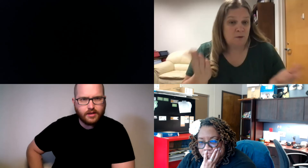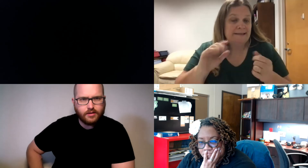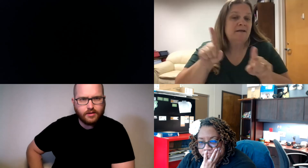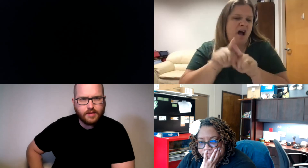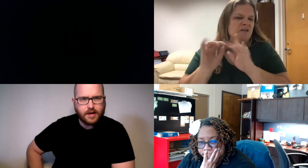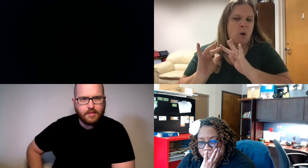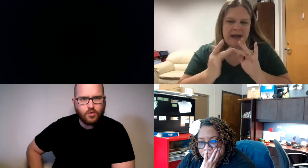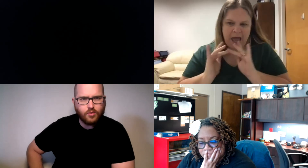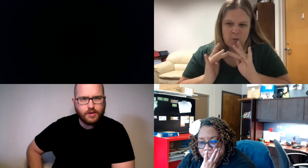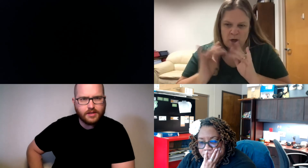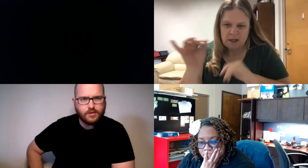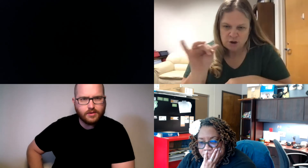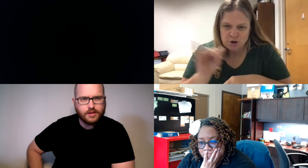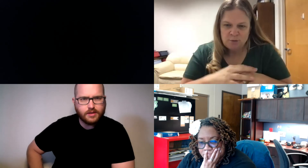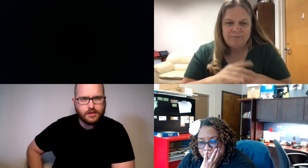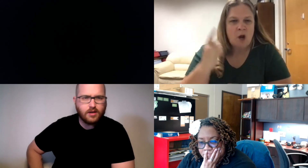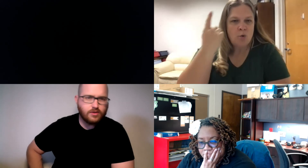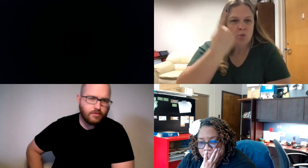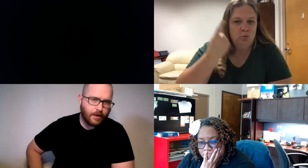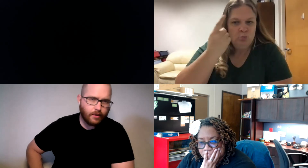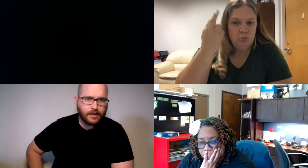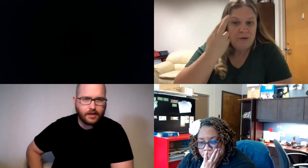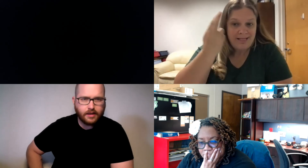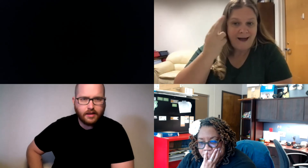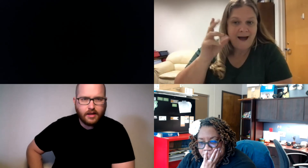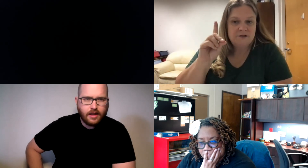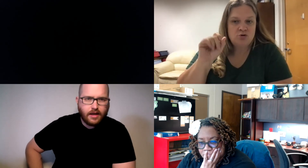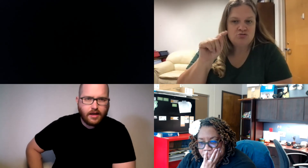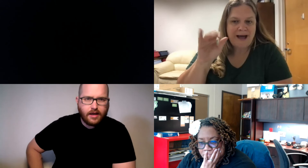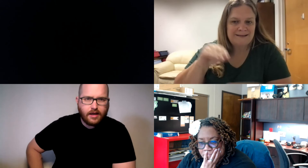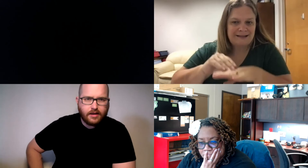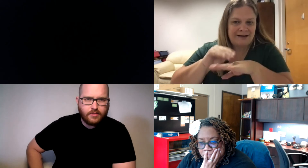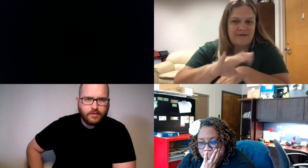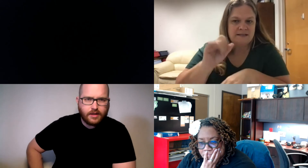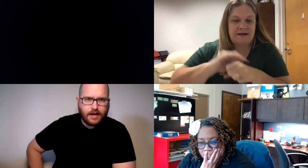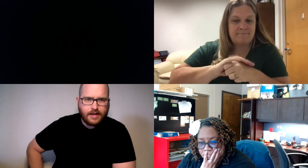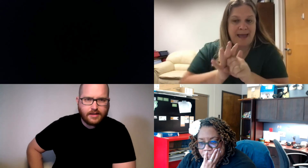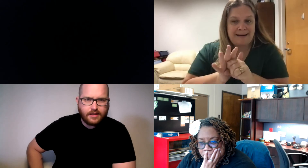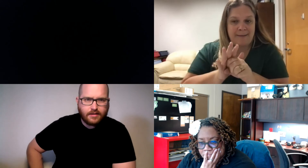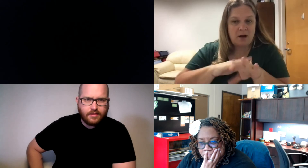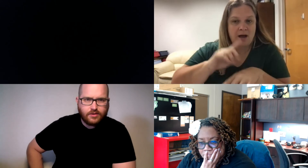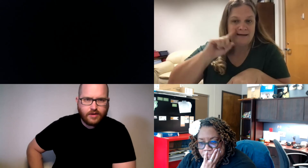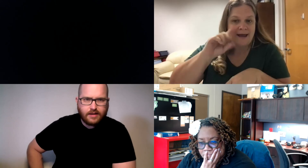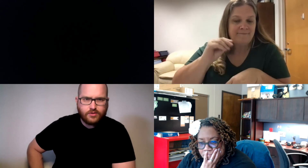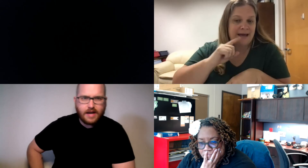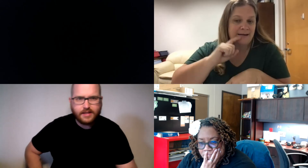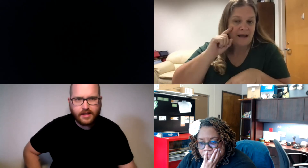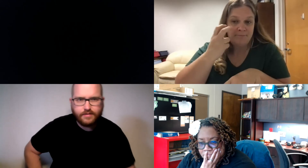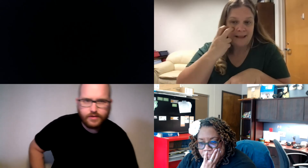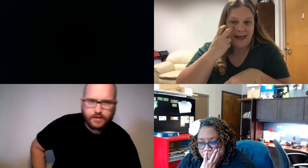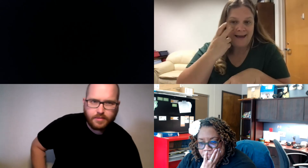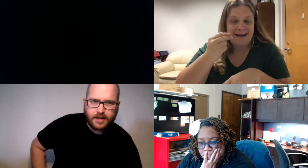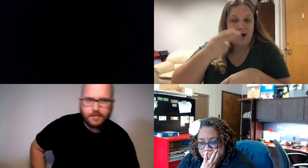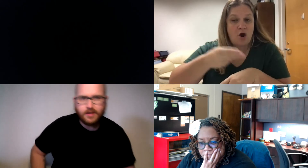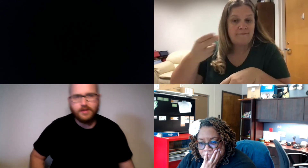interested in learning about more resources, also networking, and realizing that the drastic